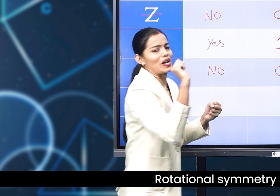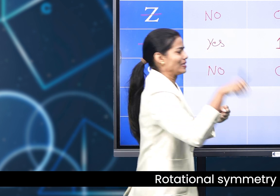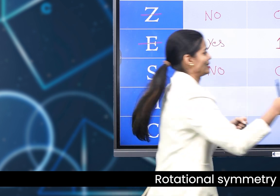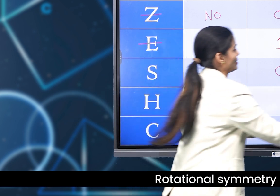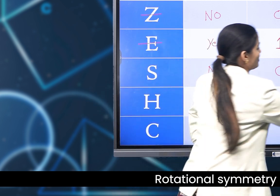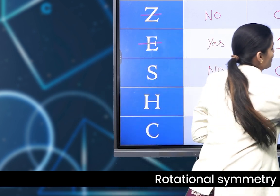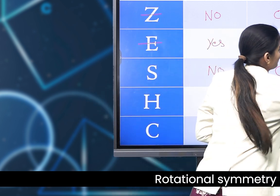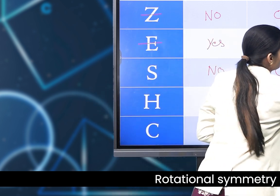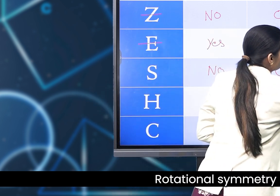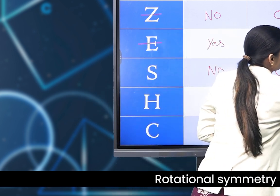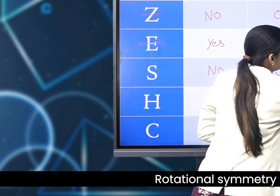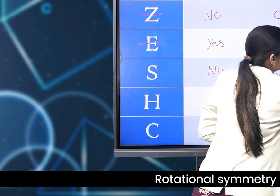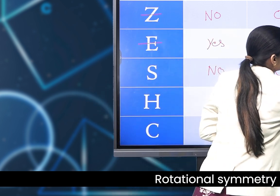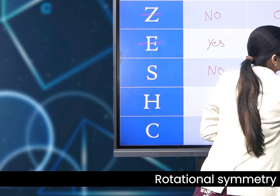rotational symmetry is yes,